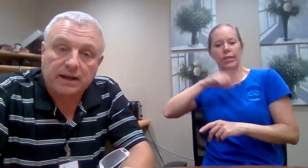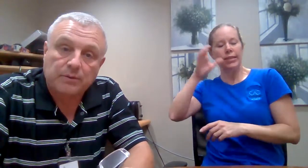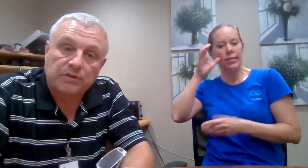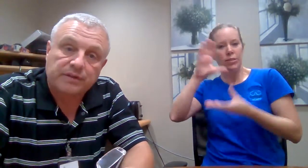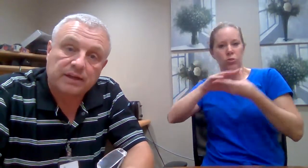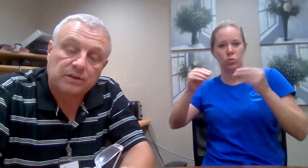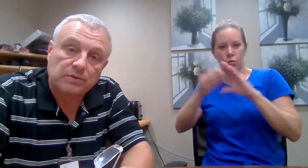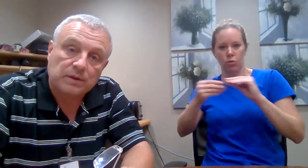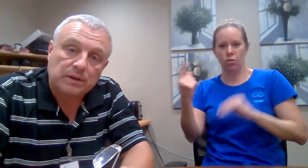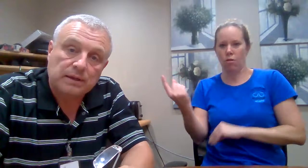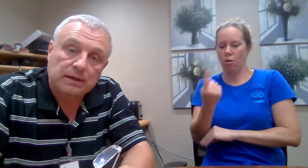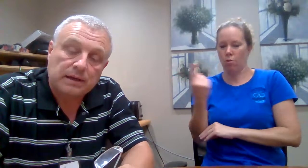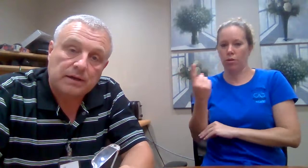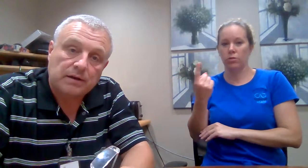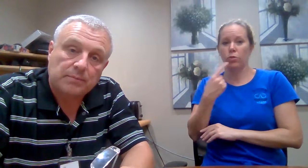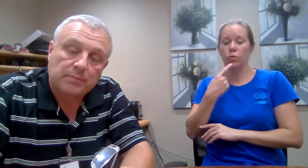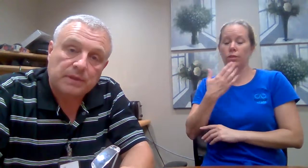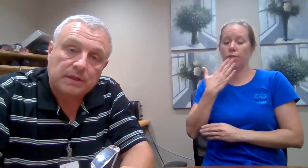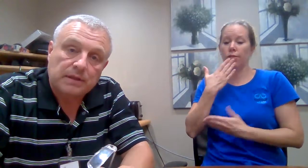for that, I will thank you